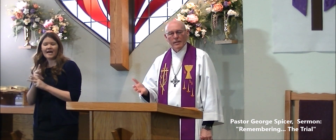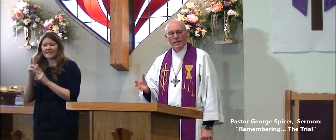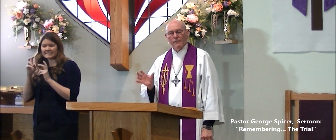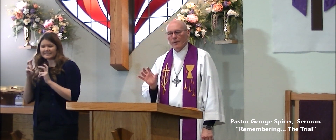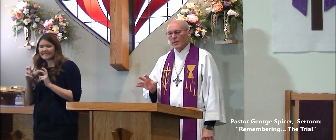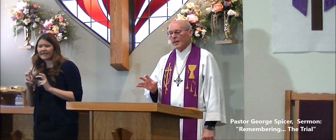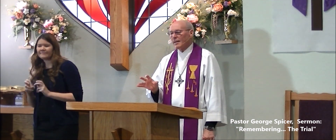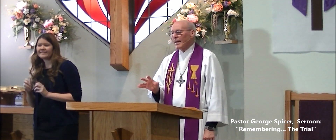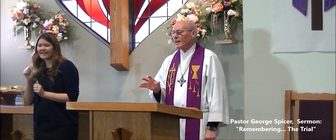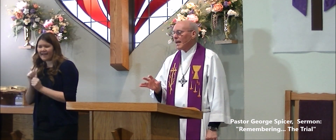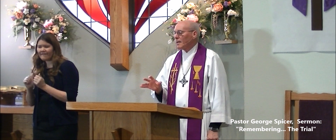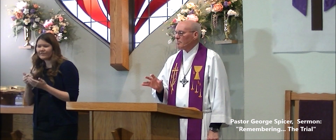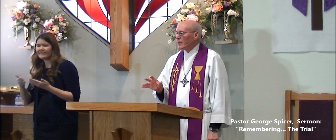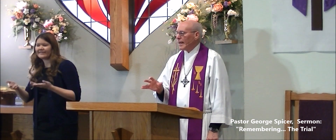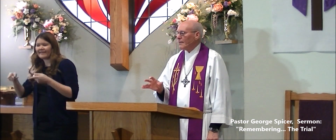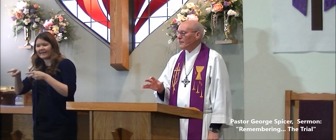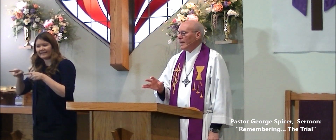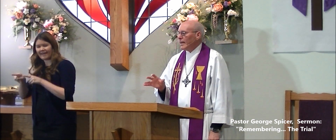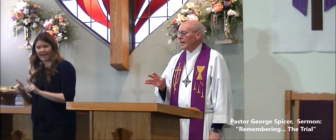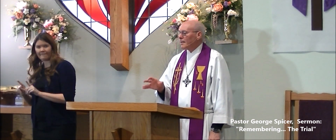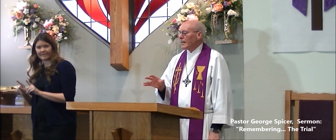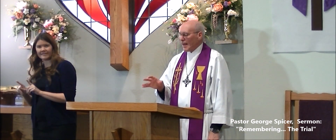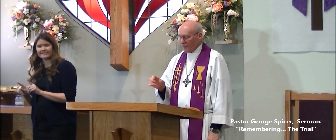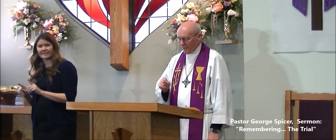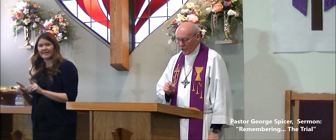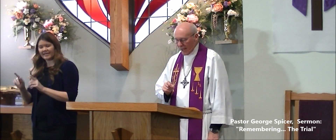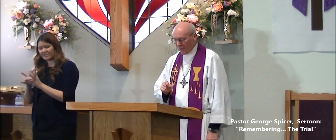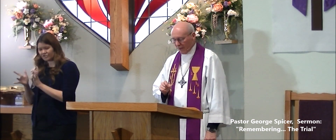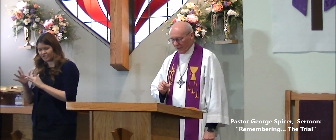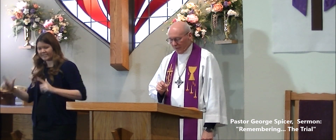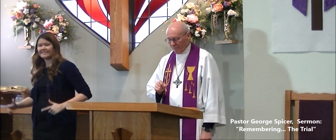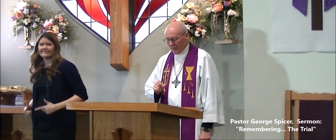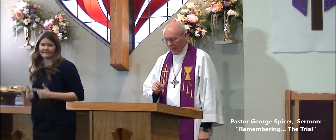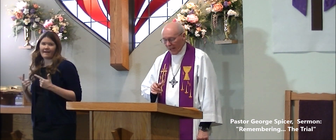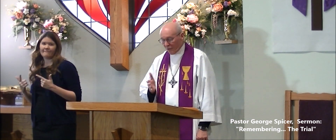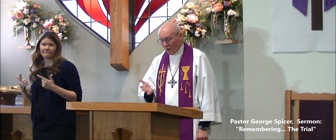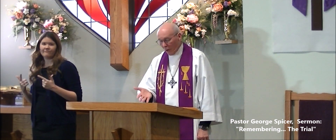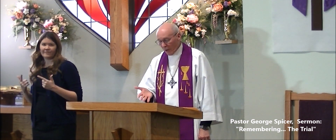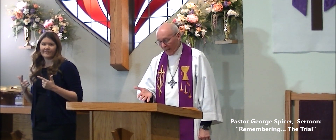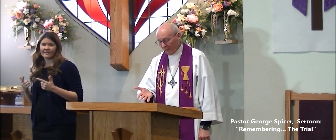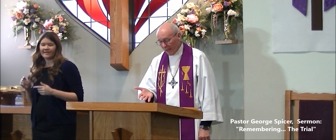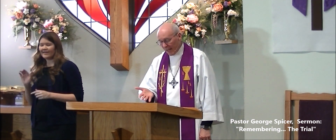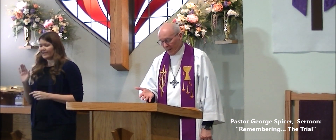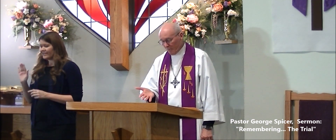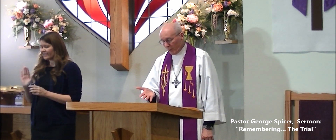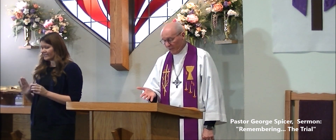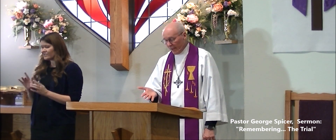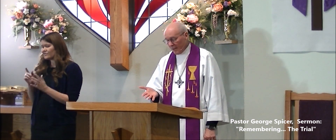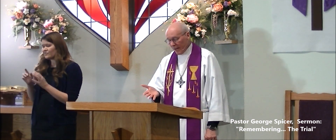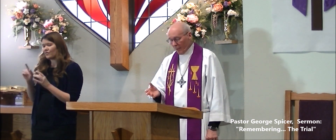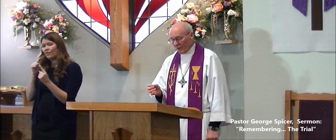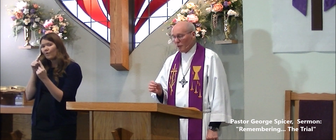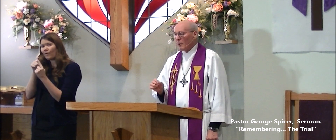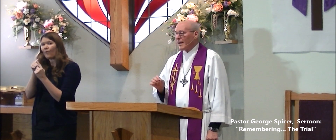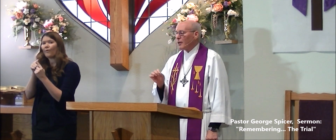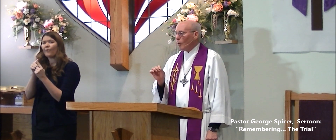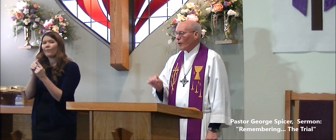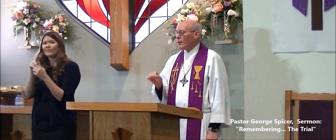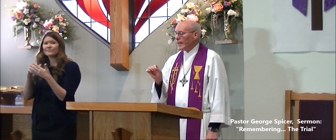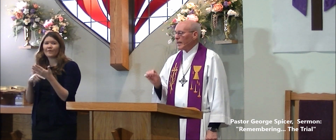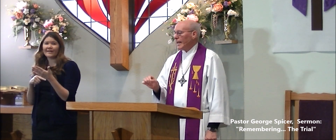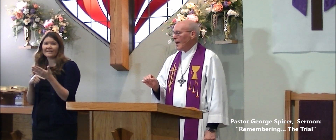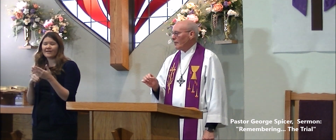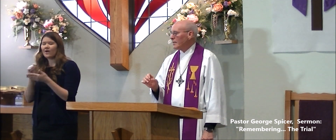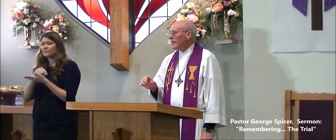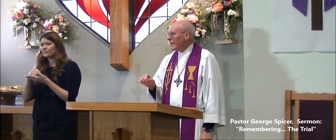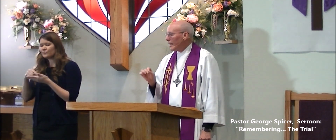investigation of everything that had taken place in the life of Jesus. His goal, as he puts it, was to write an